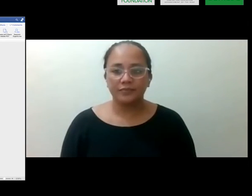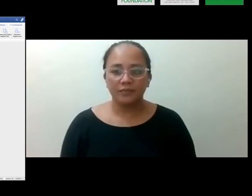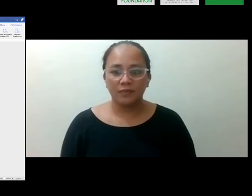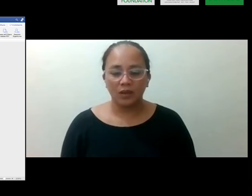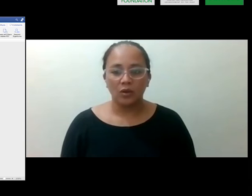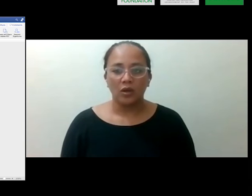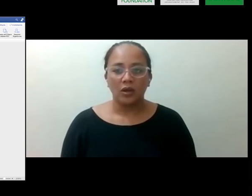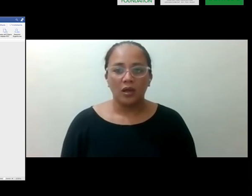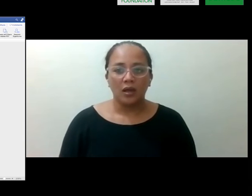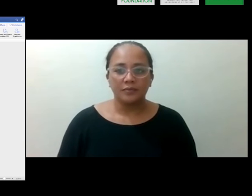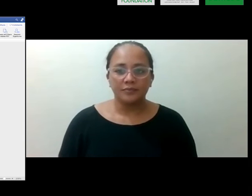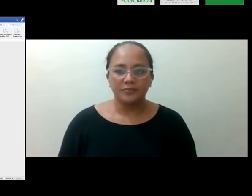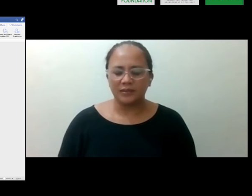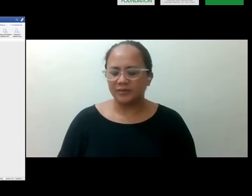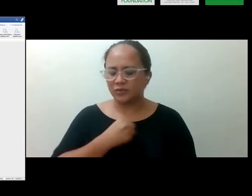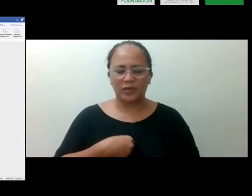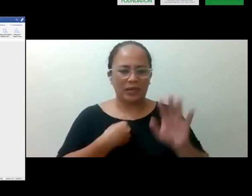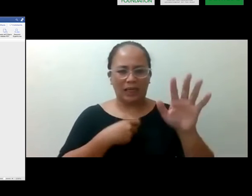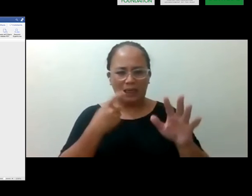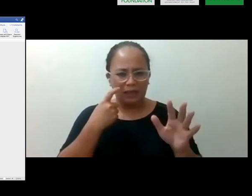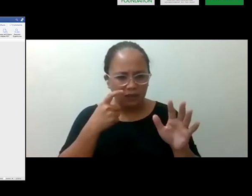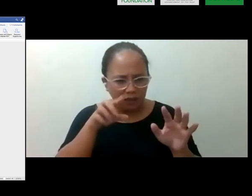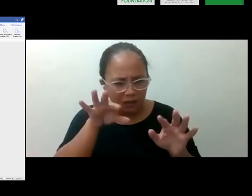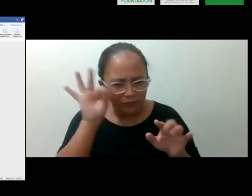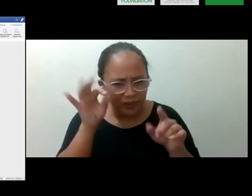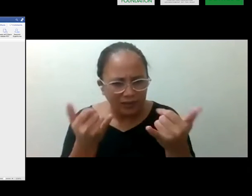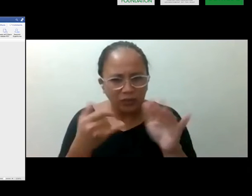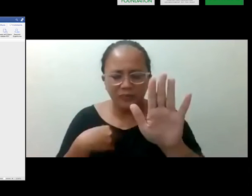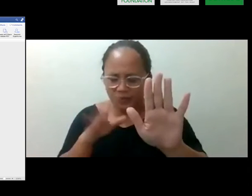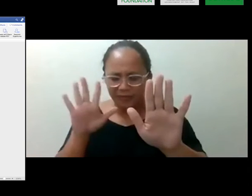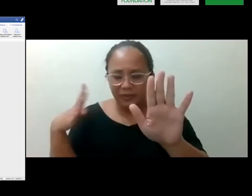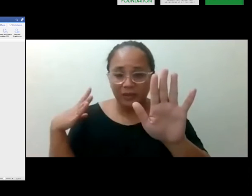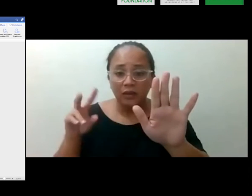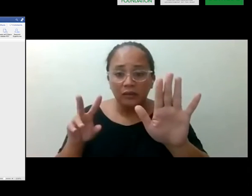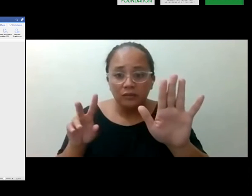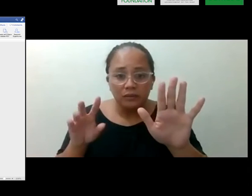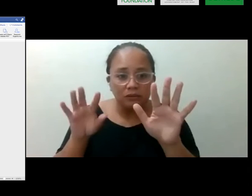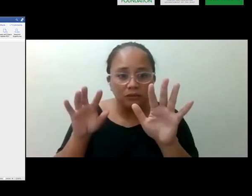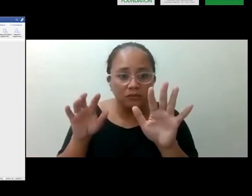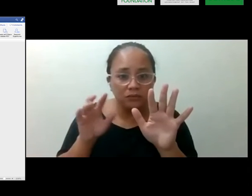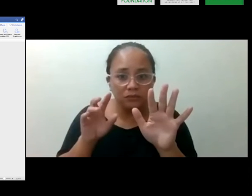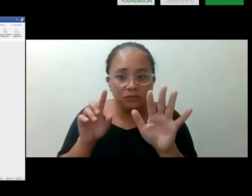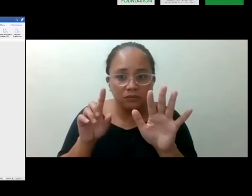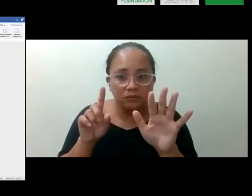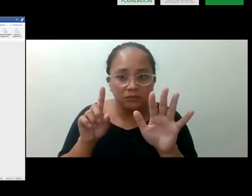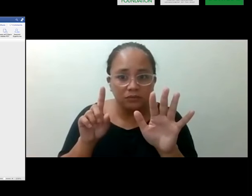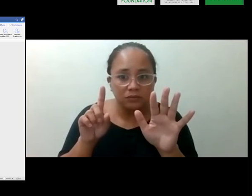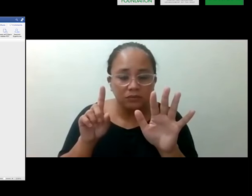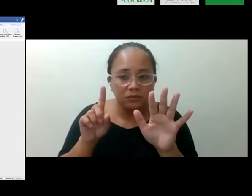Okay, all right, let's, sorry, I didn't notice something. Let's go back up to sentence, the first sentence